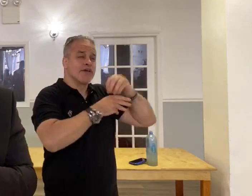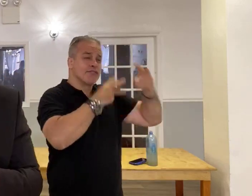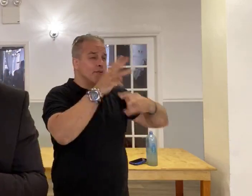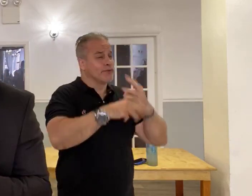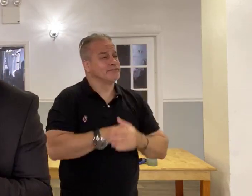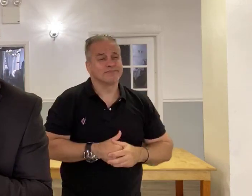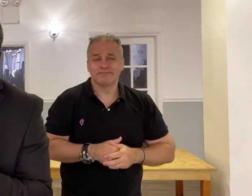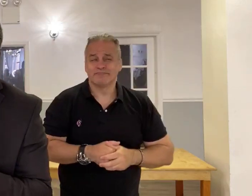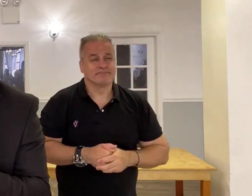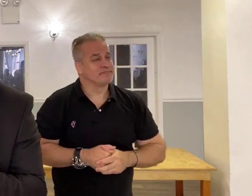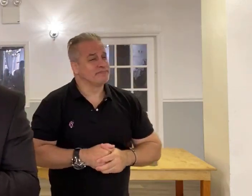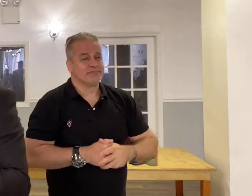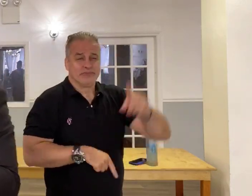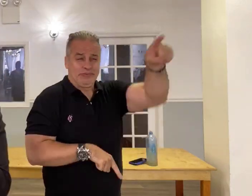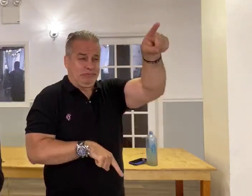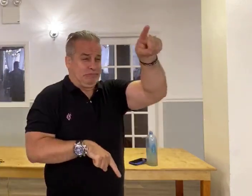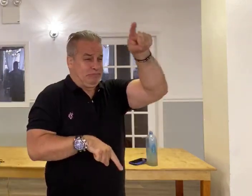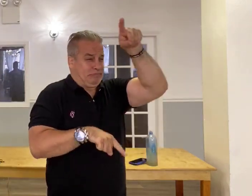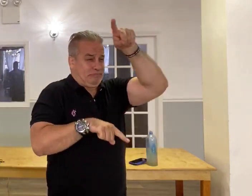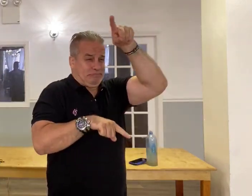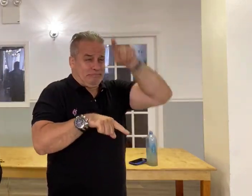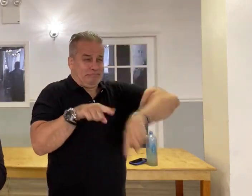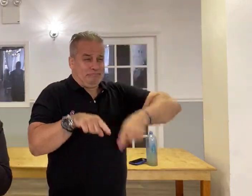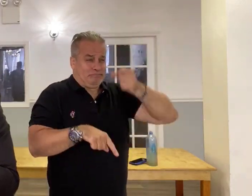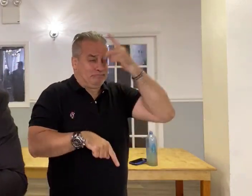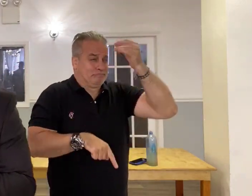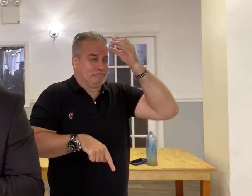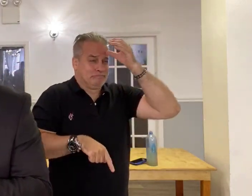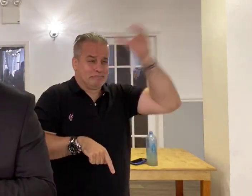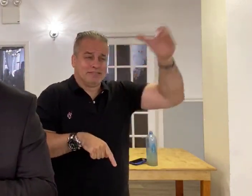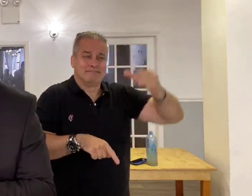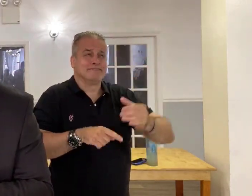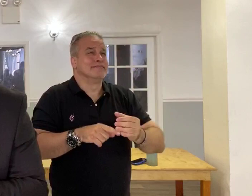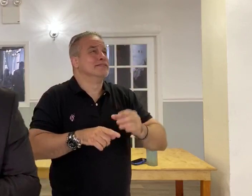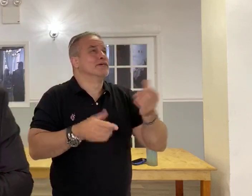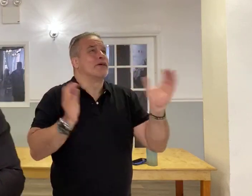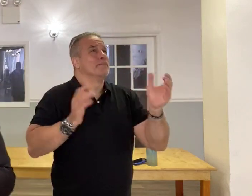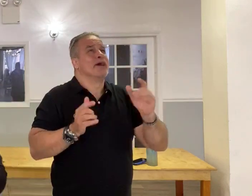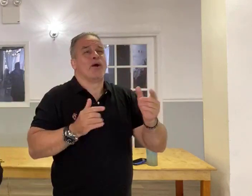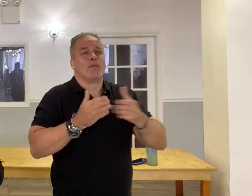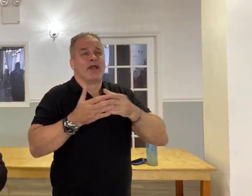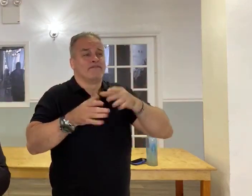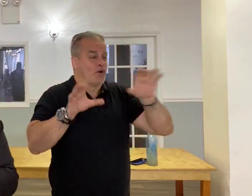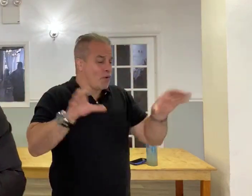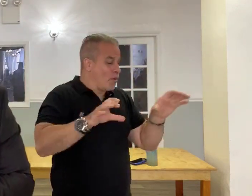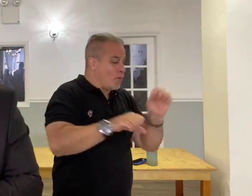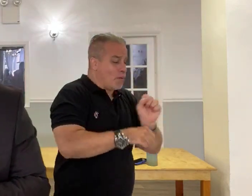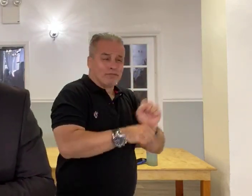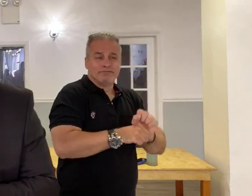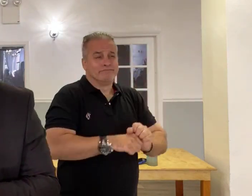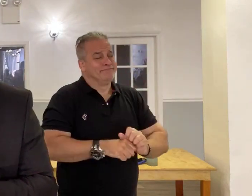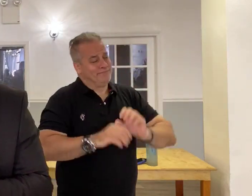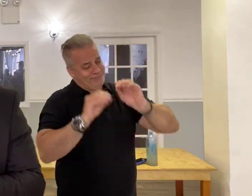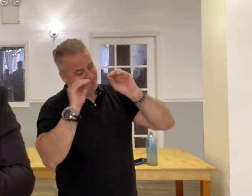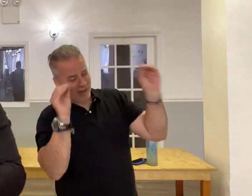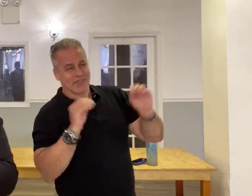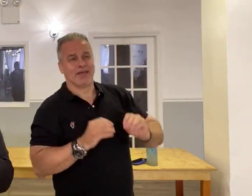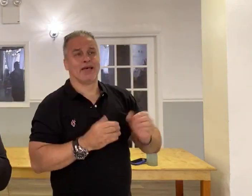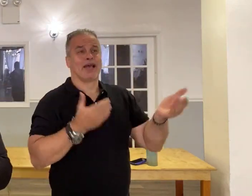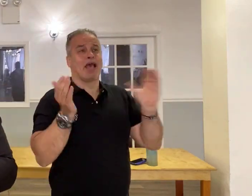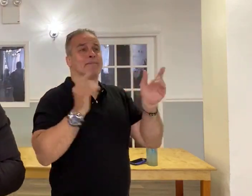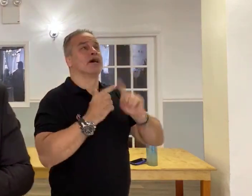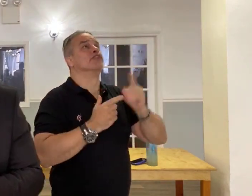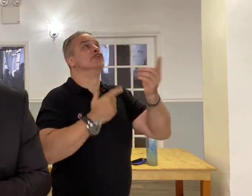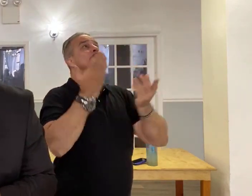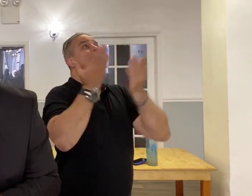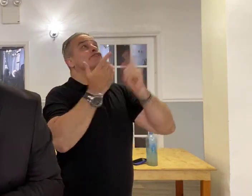is to serve Christ. There is nothing greater than serving Christ. Amen. I would beg, if God didn't